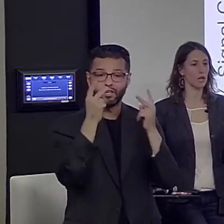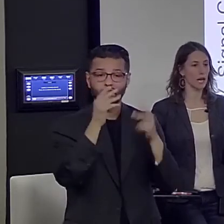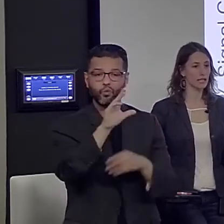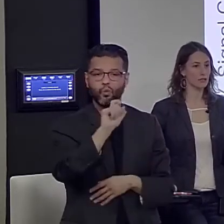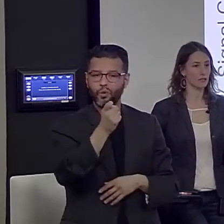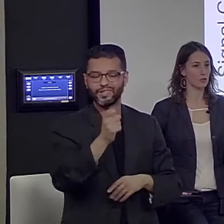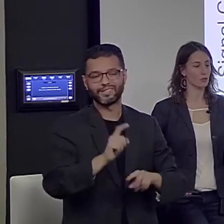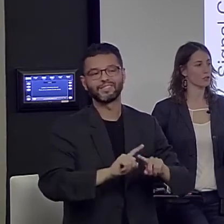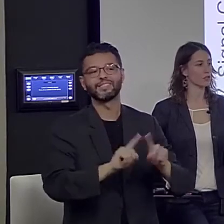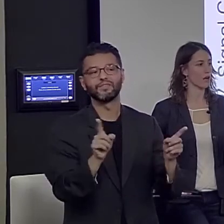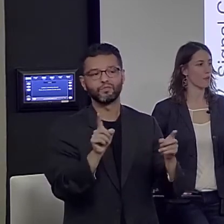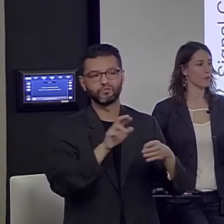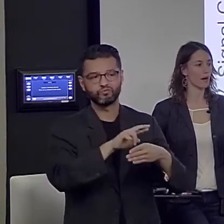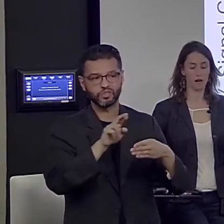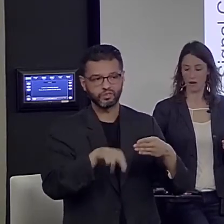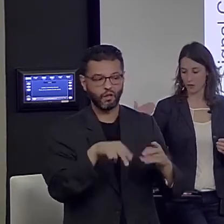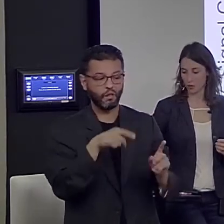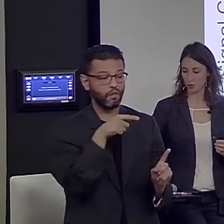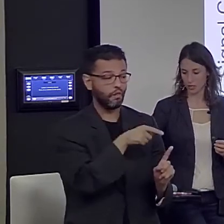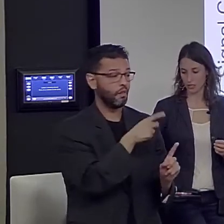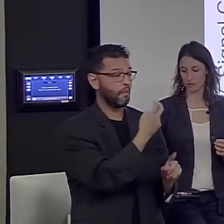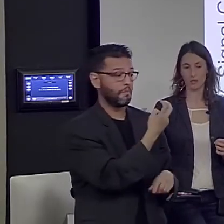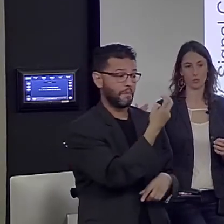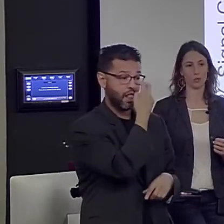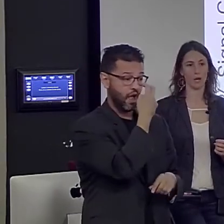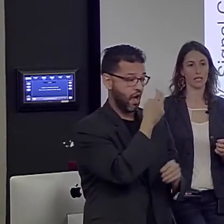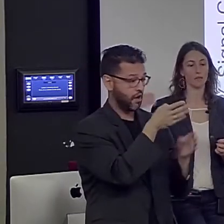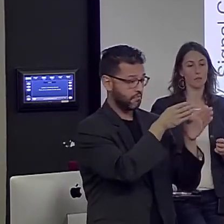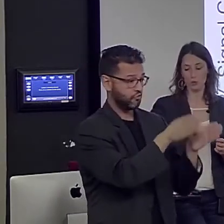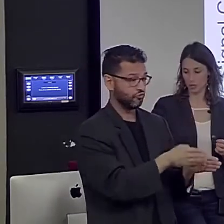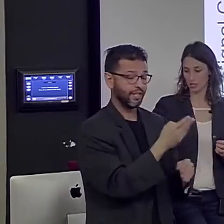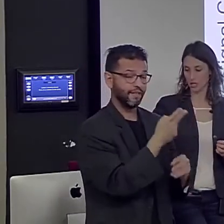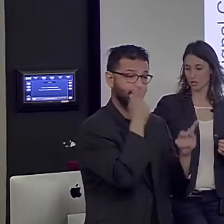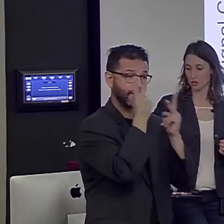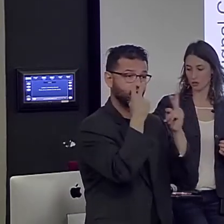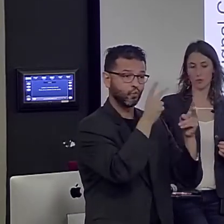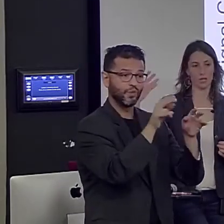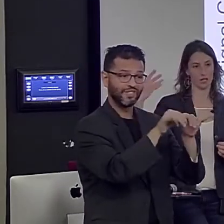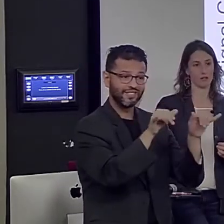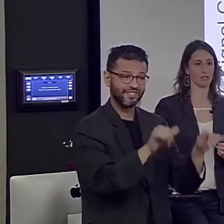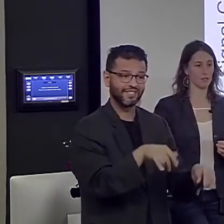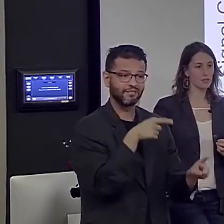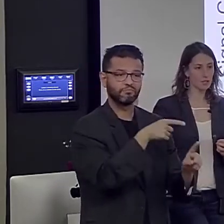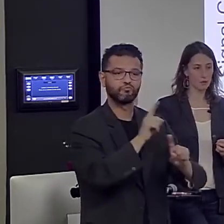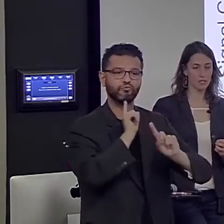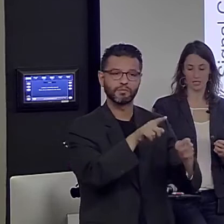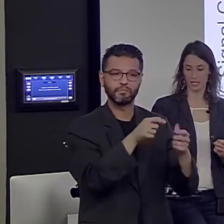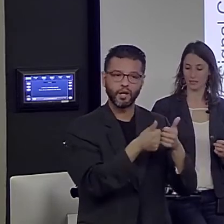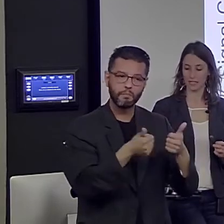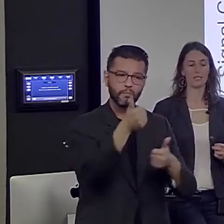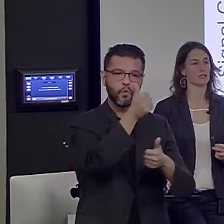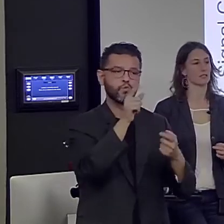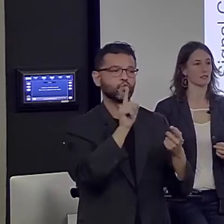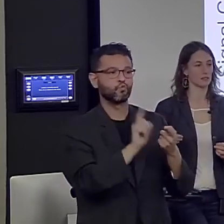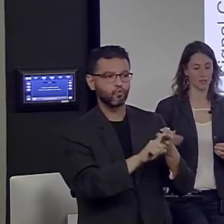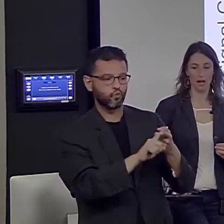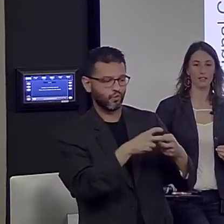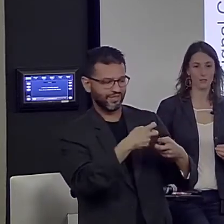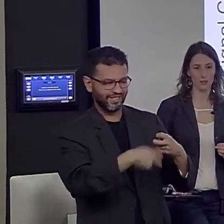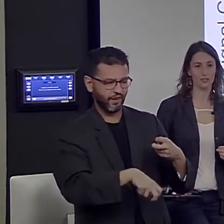different. So blind individuals' visual system is responding most to the difficult equations and least to